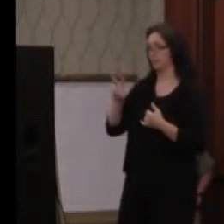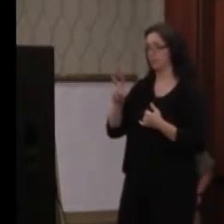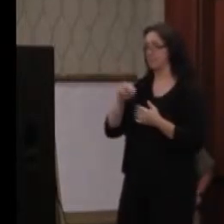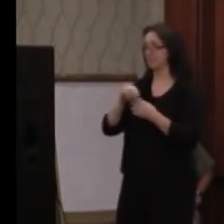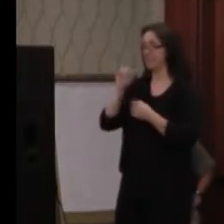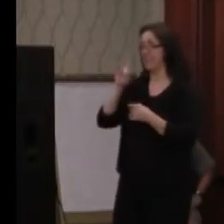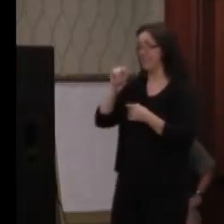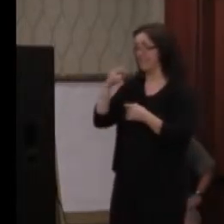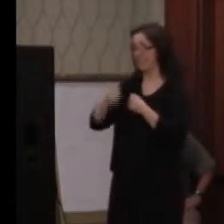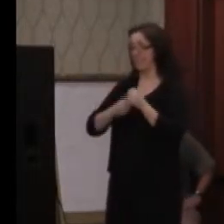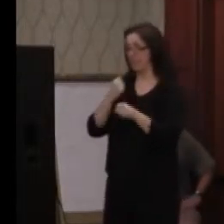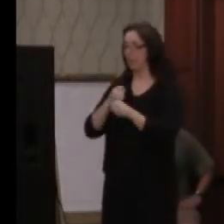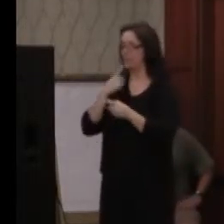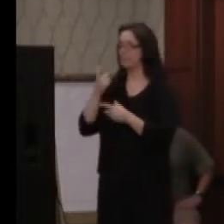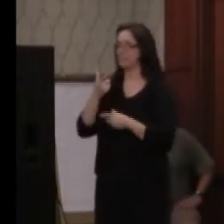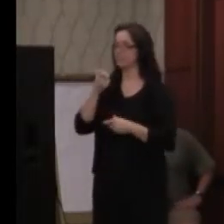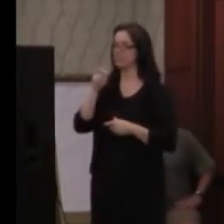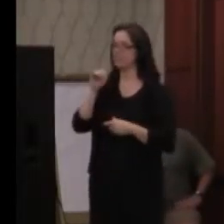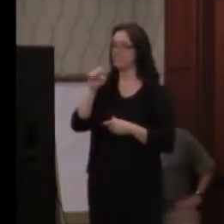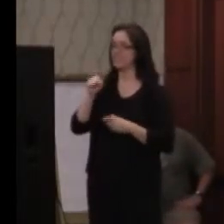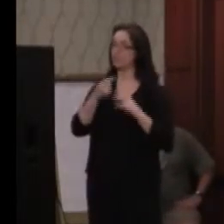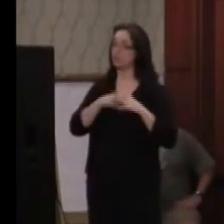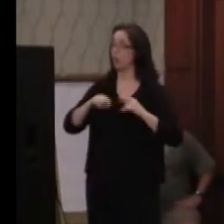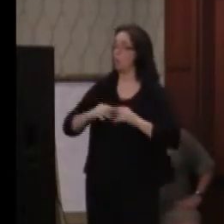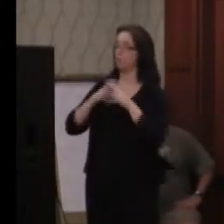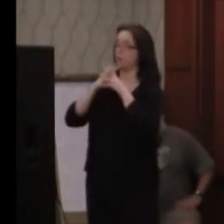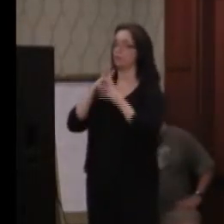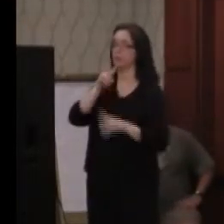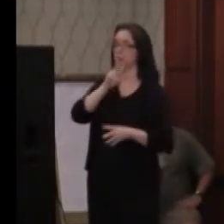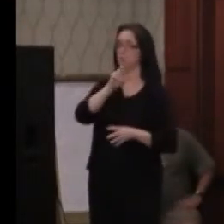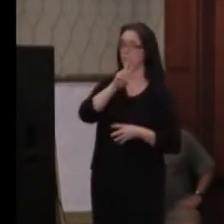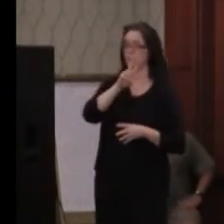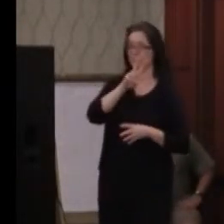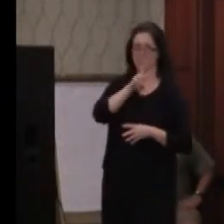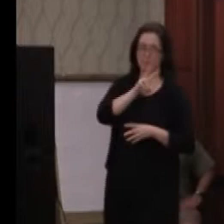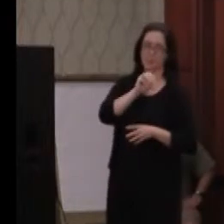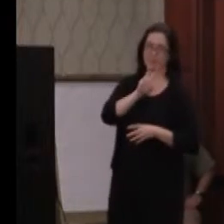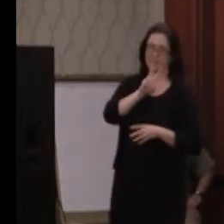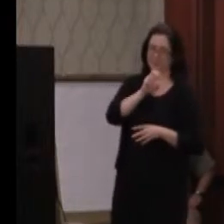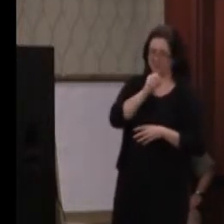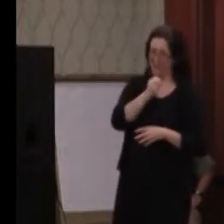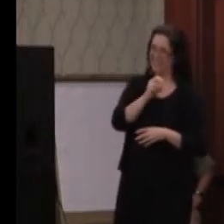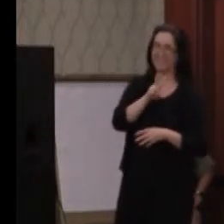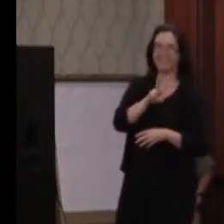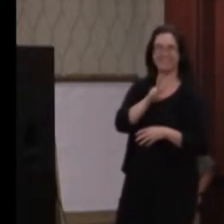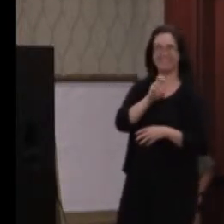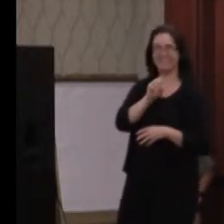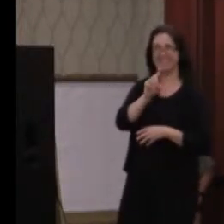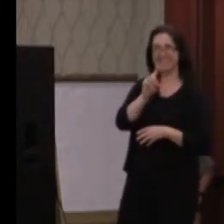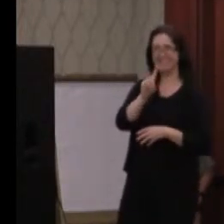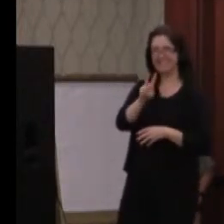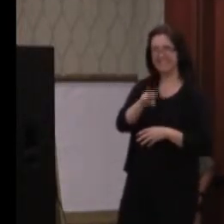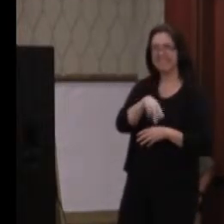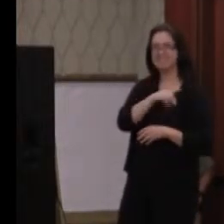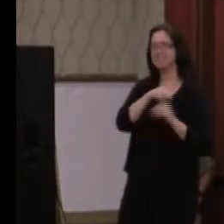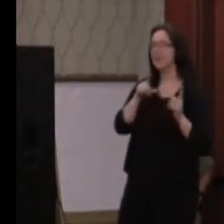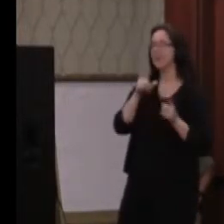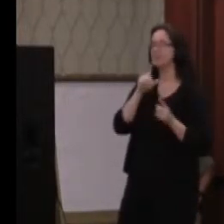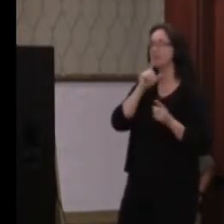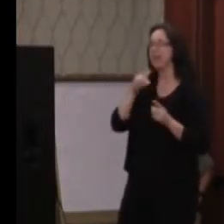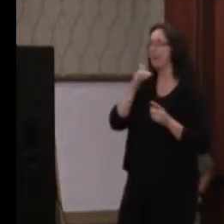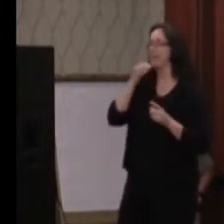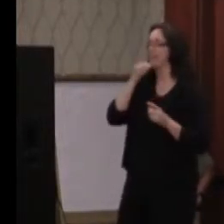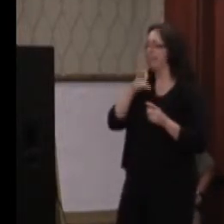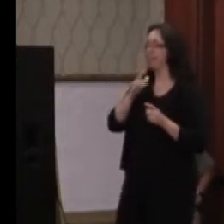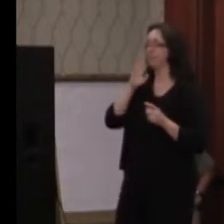year. As you remember, it had its genesis in 2012 at the NSN conference. Because by pure luck,